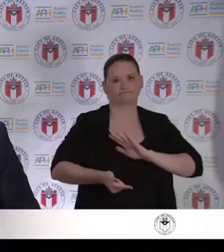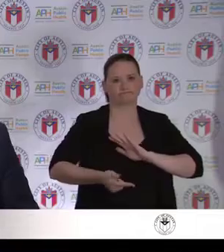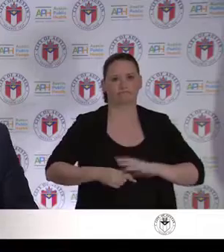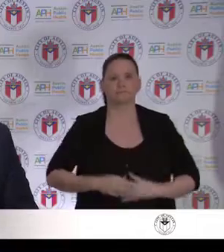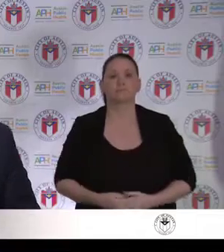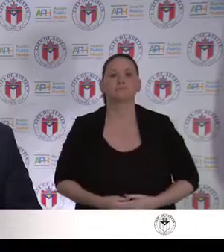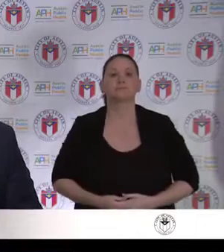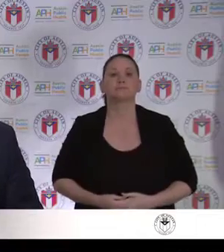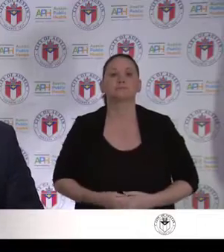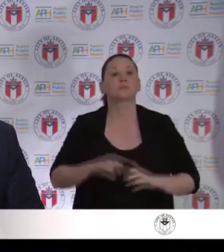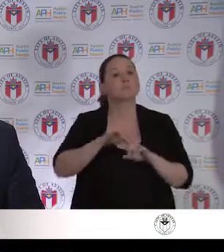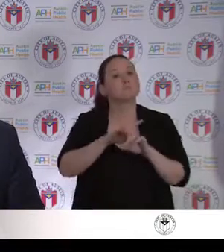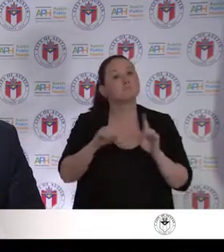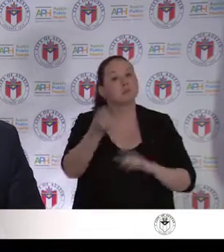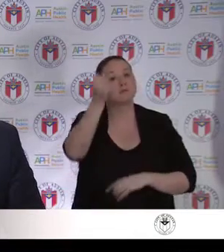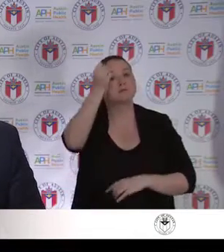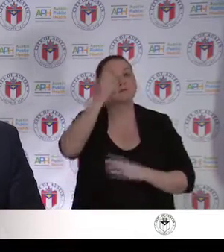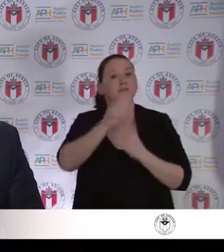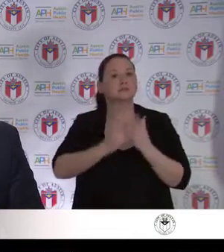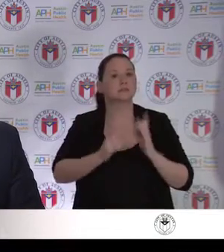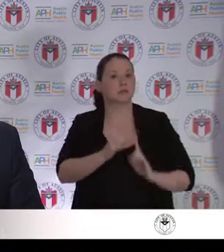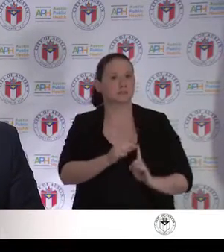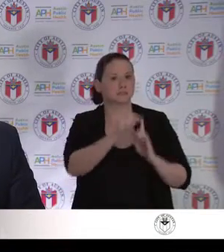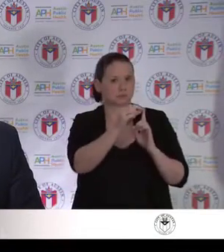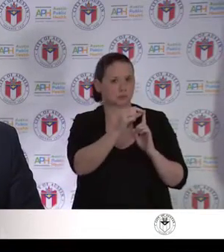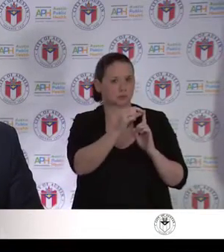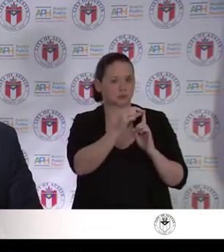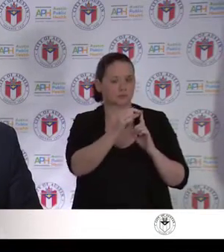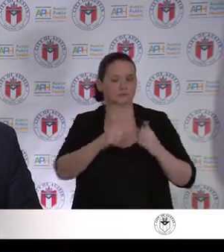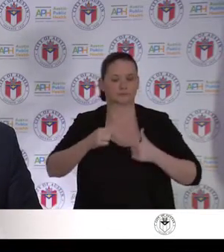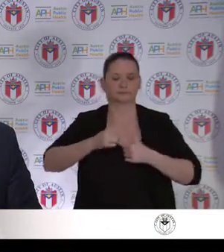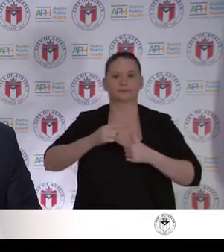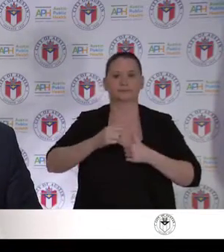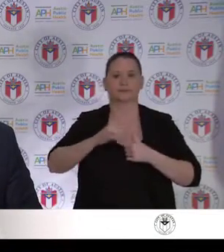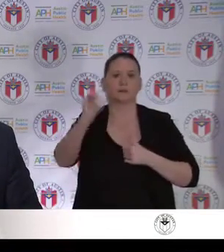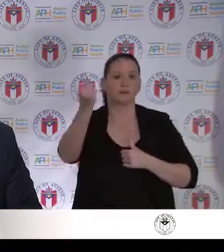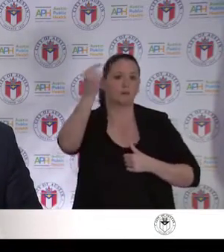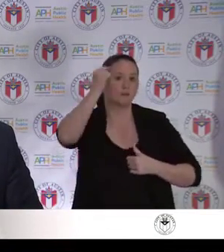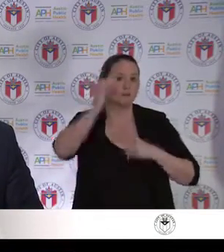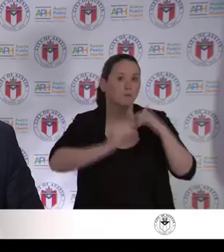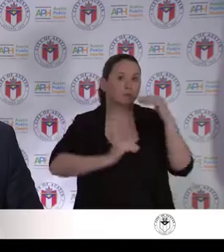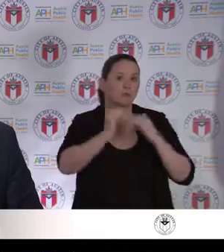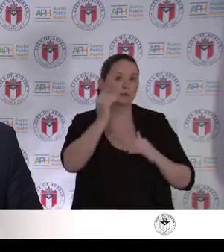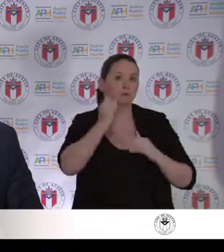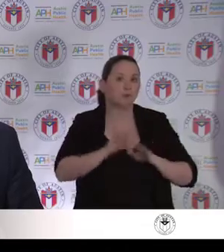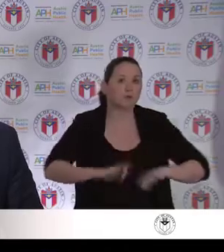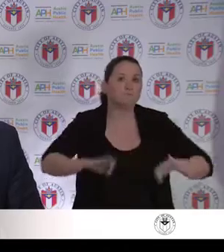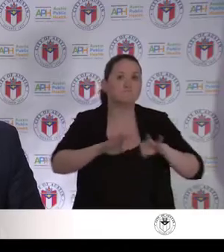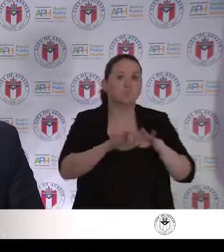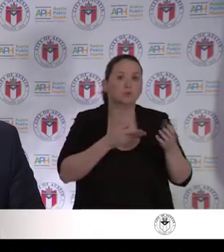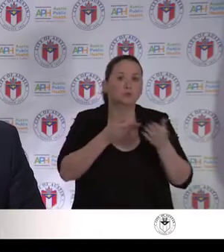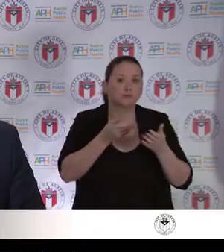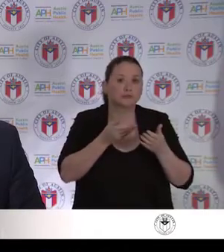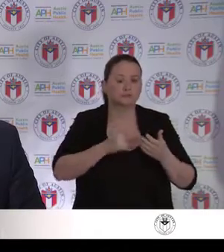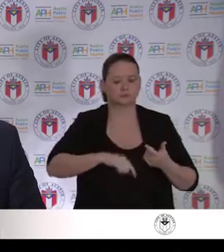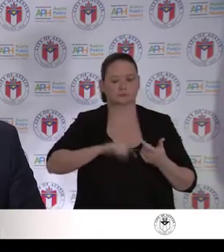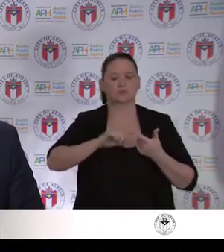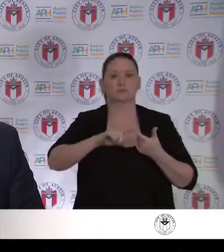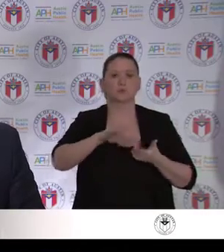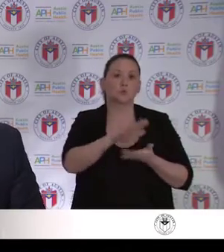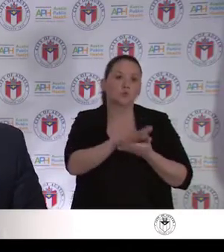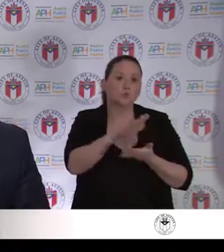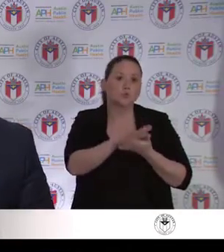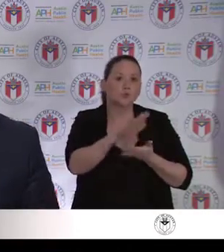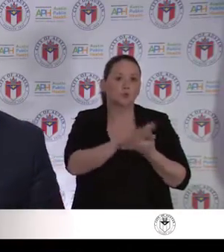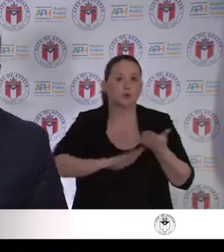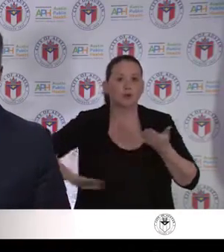There are some exclusions to that. Government buildings who provide essential services, schools or colleges,